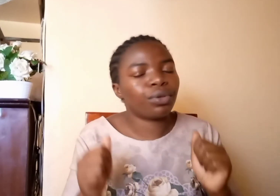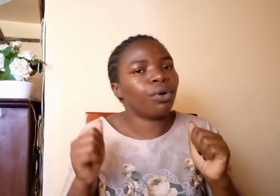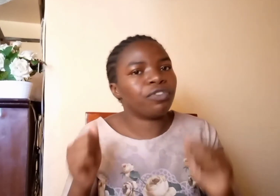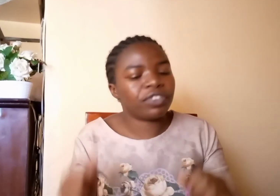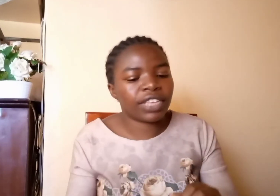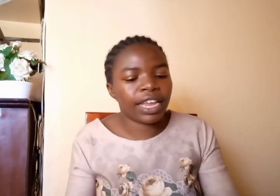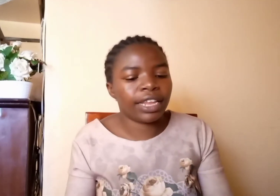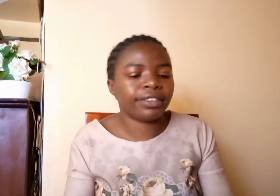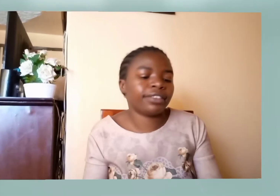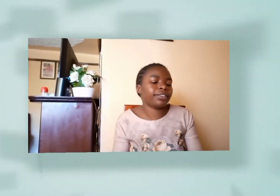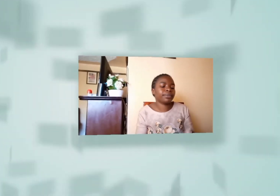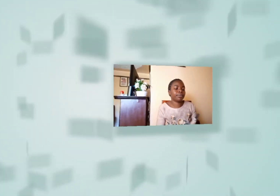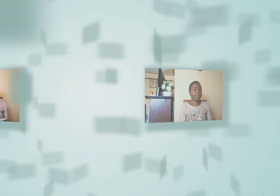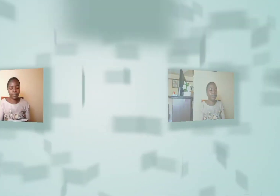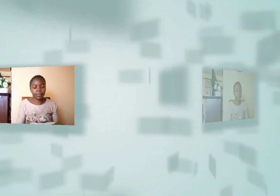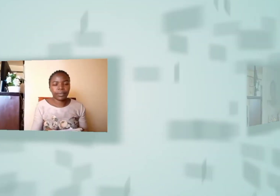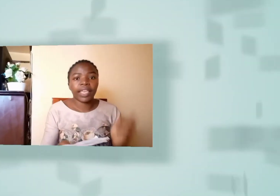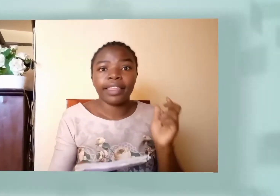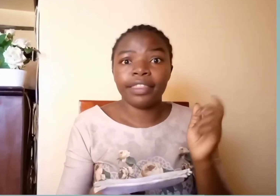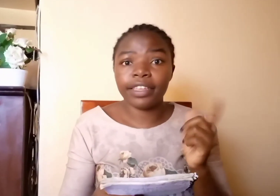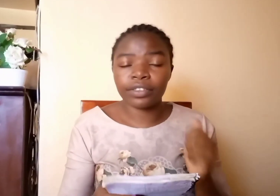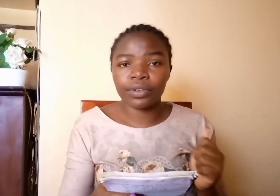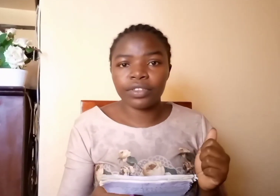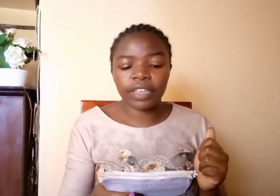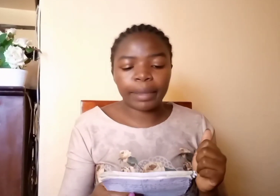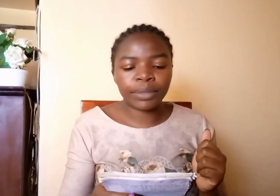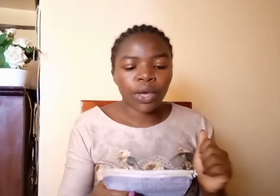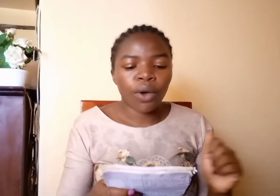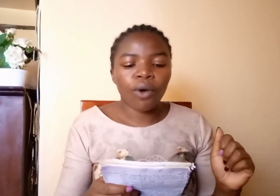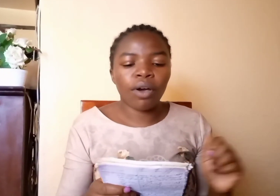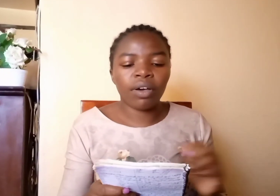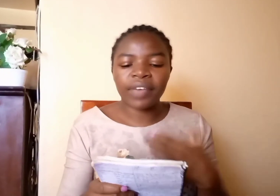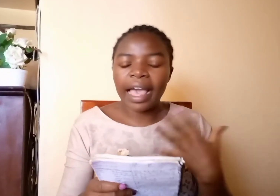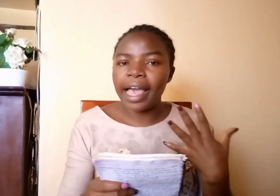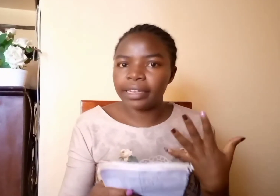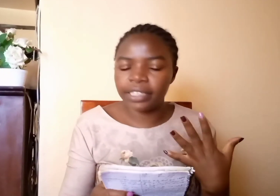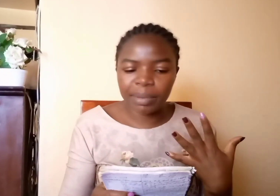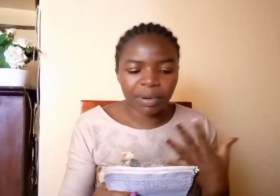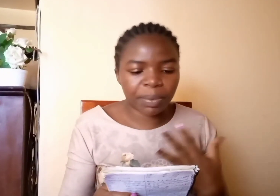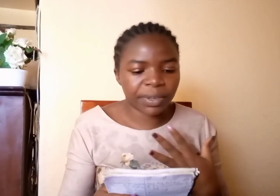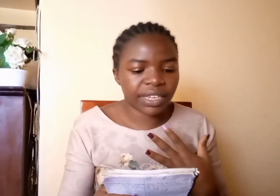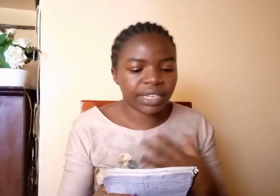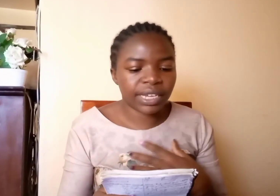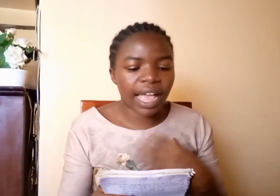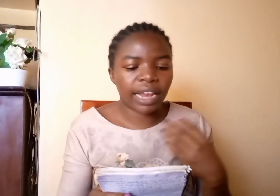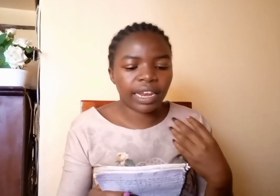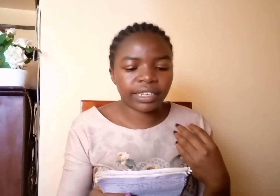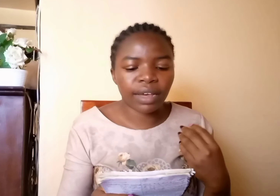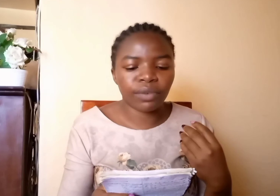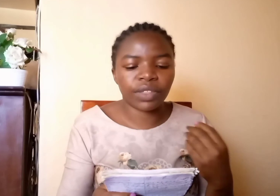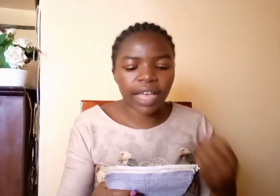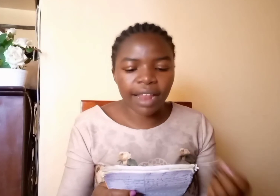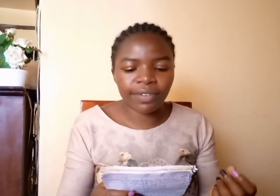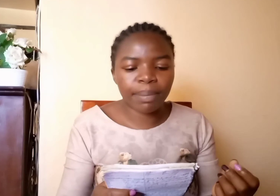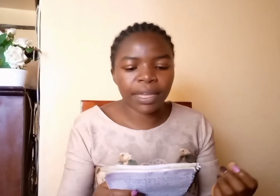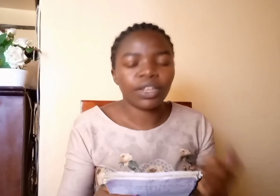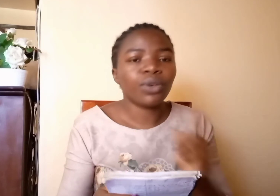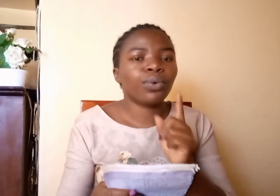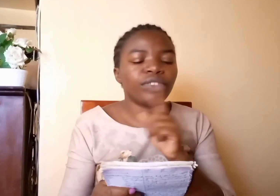of silence. This concept of a handshake representing a letter of the alphabet was